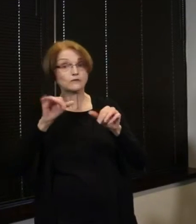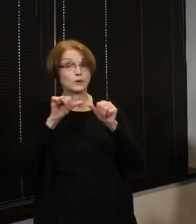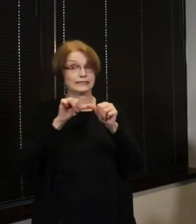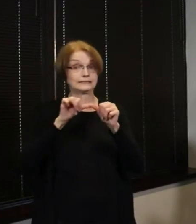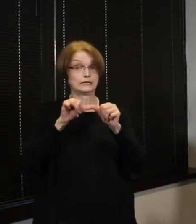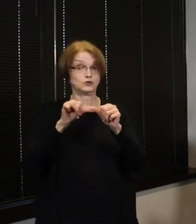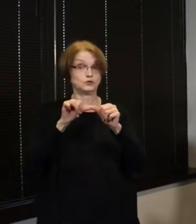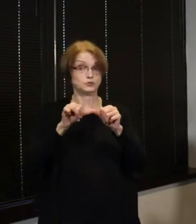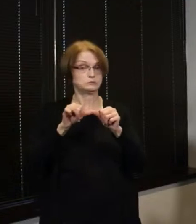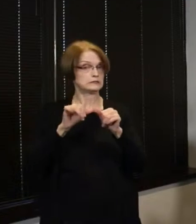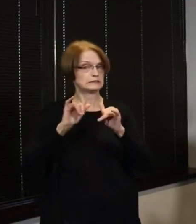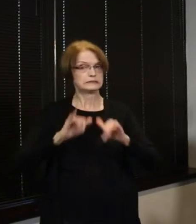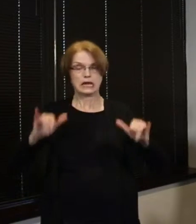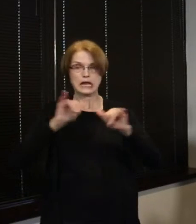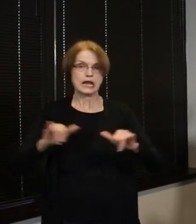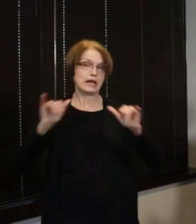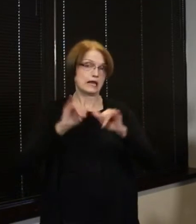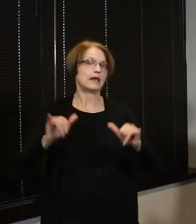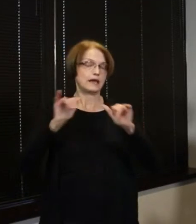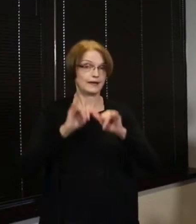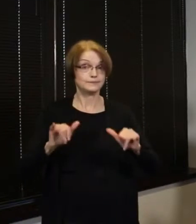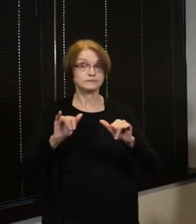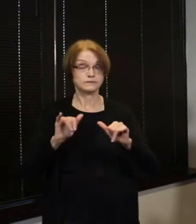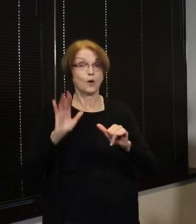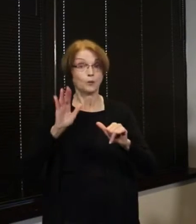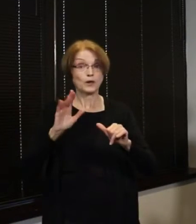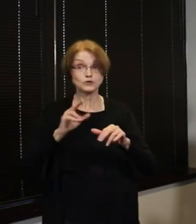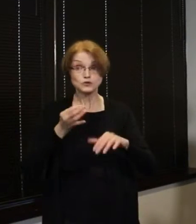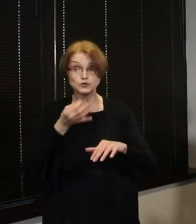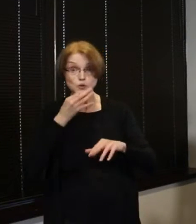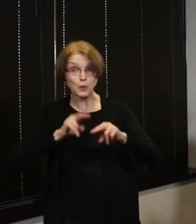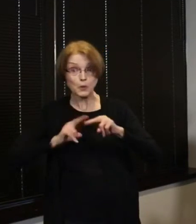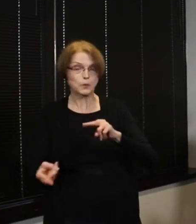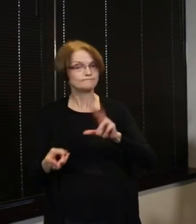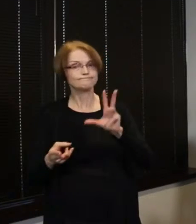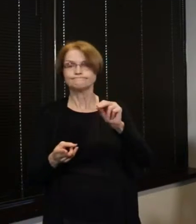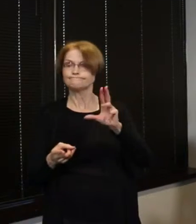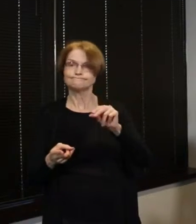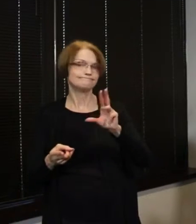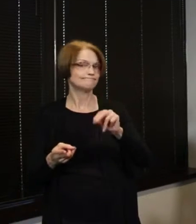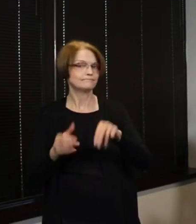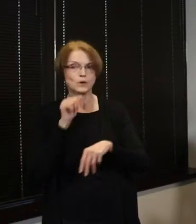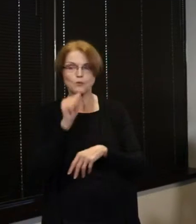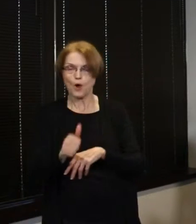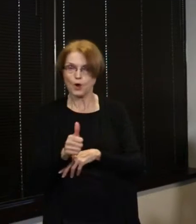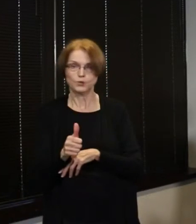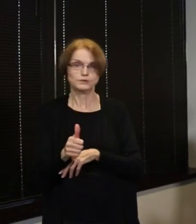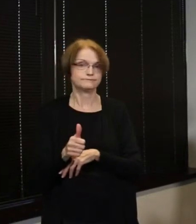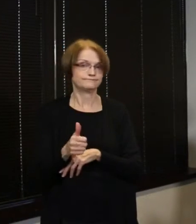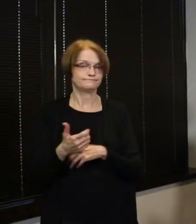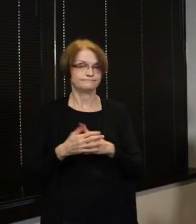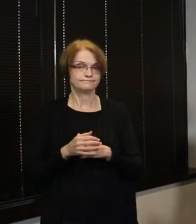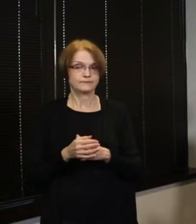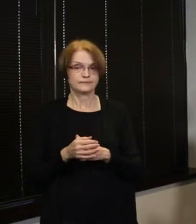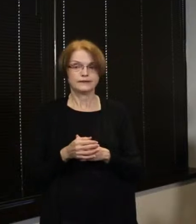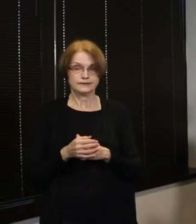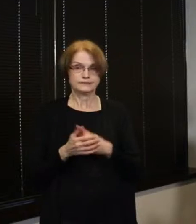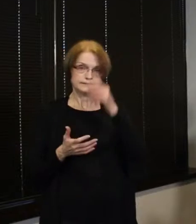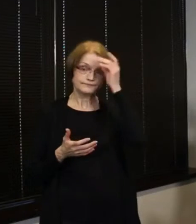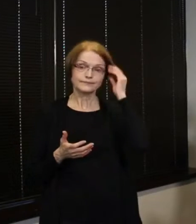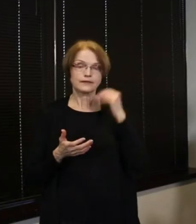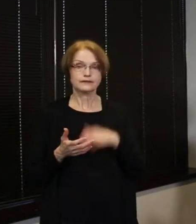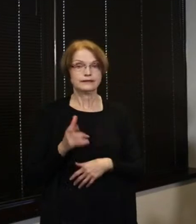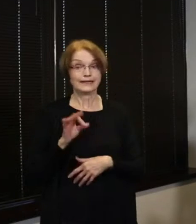on the current trajectory, it's going to take a while before we get those number of patients down from our hospitals. And that is if